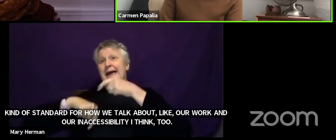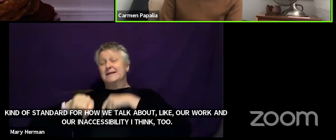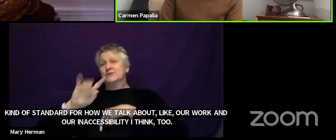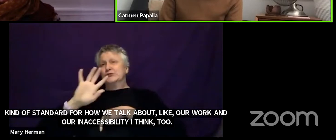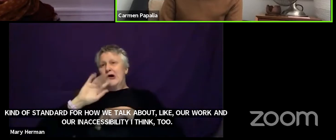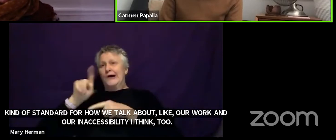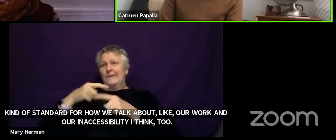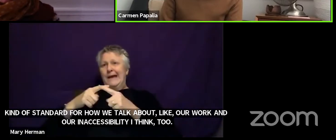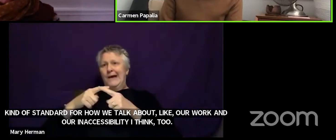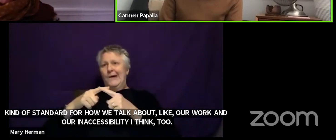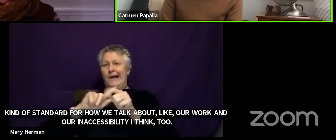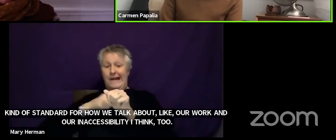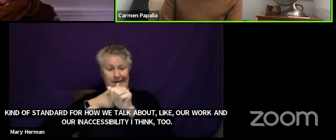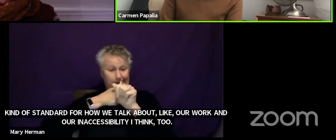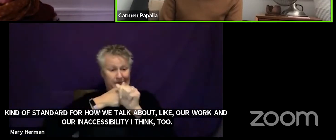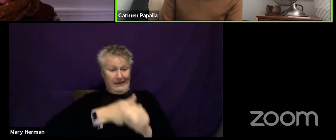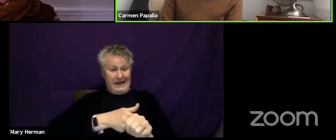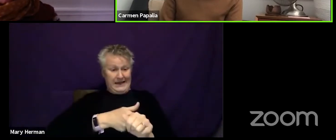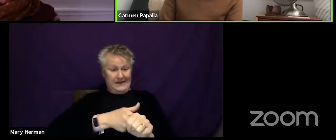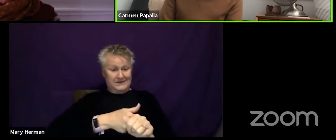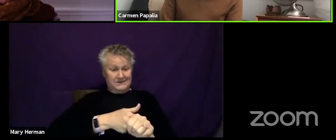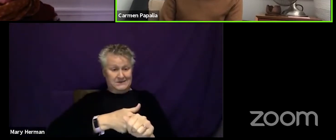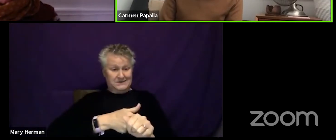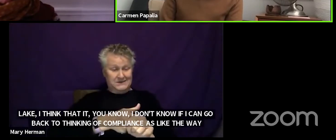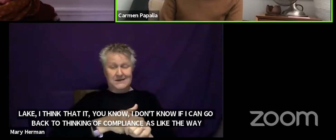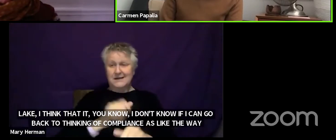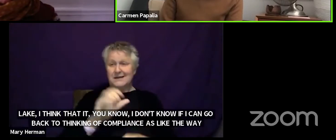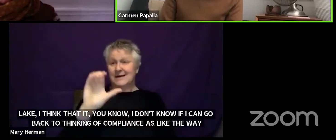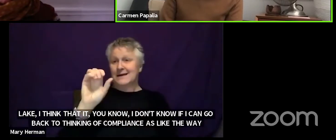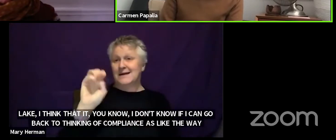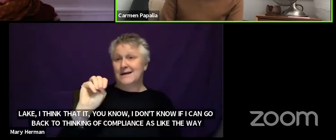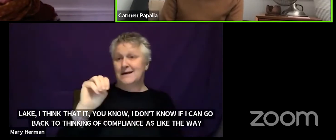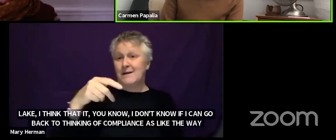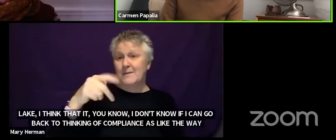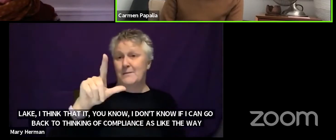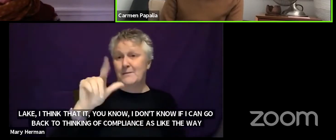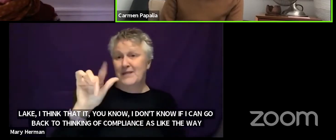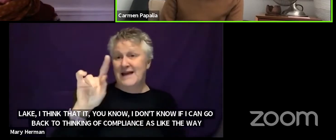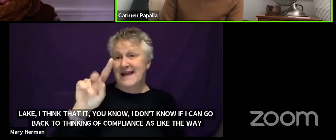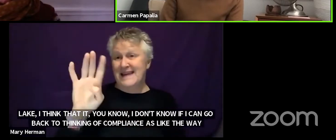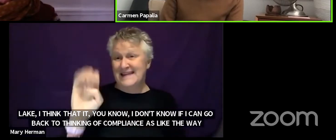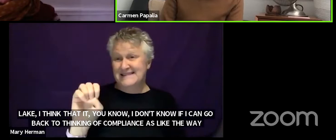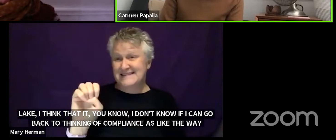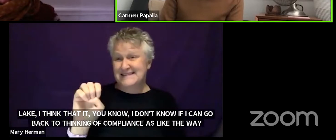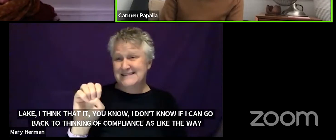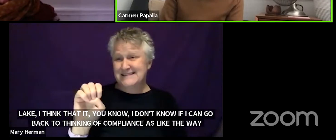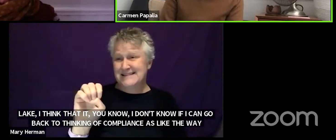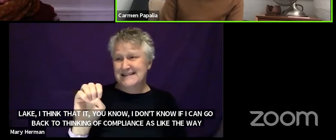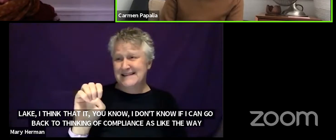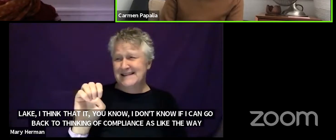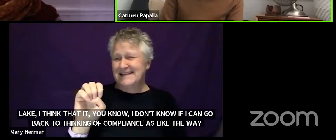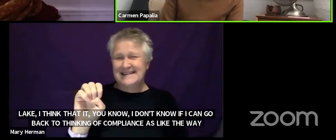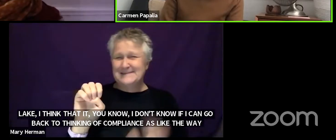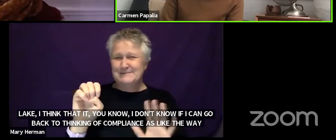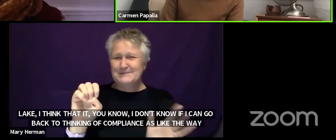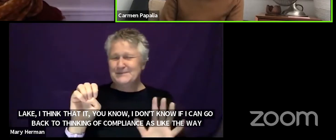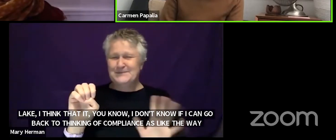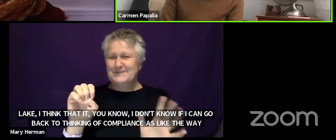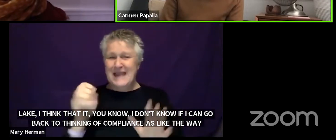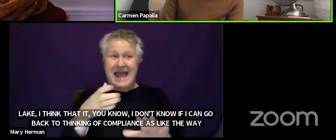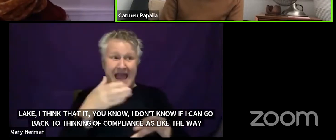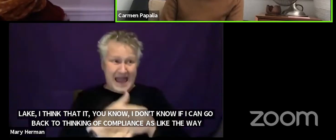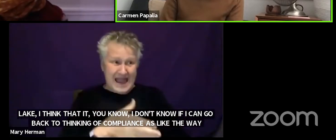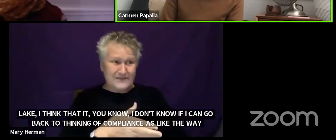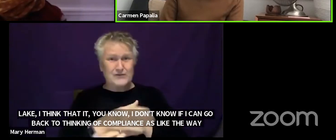compliance as like the way that we address accessibility after the pandemic and the uprising for Black lives. Like it has to be